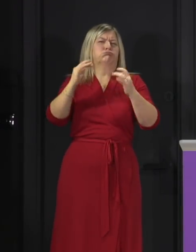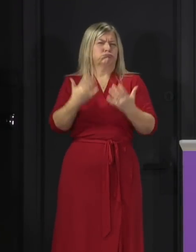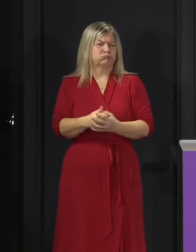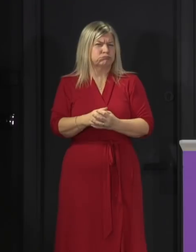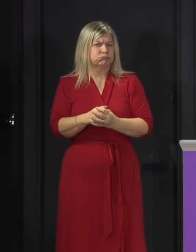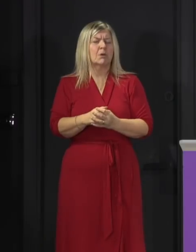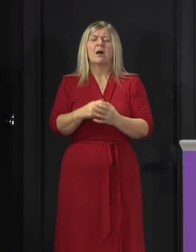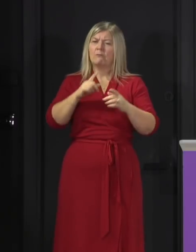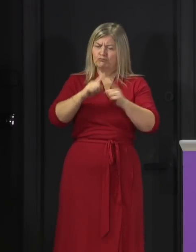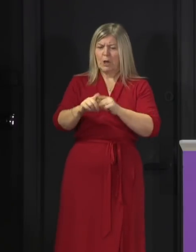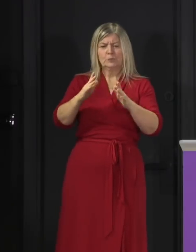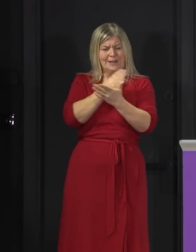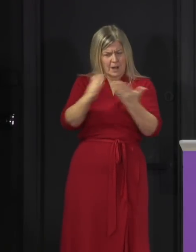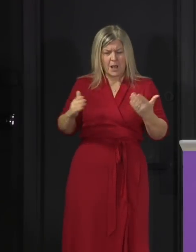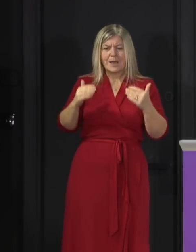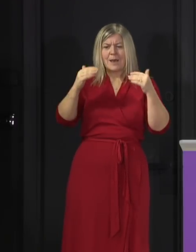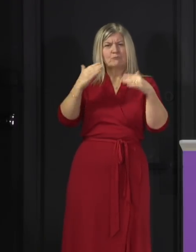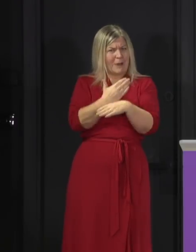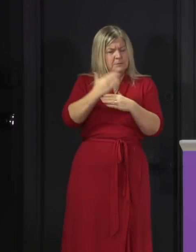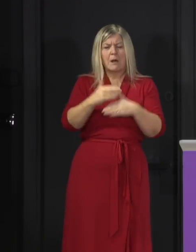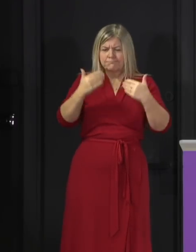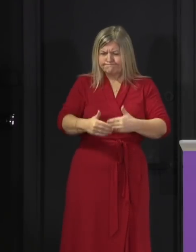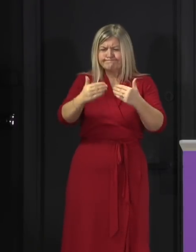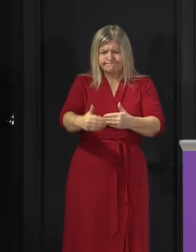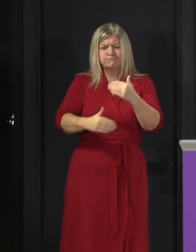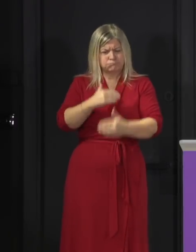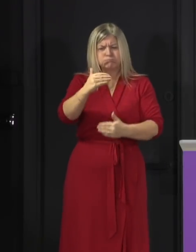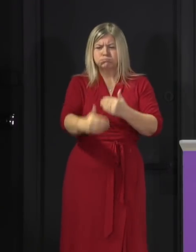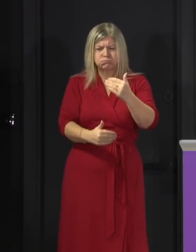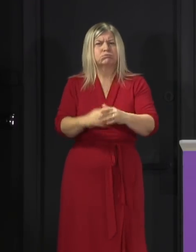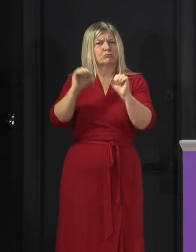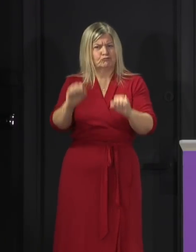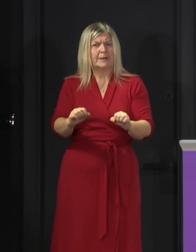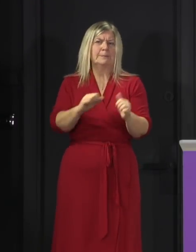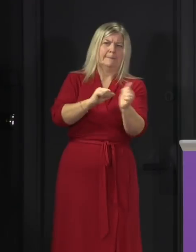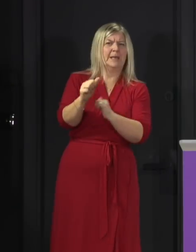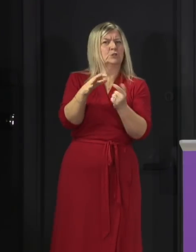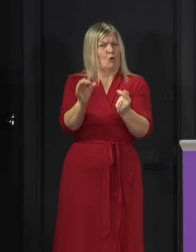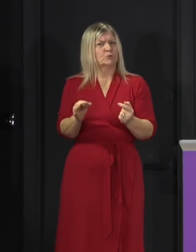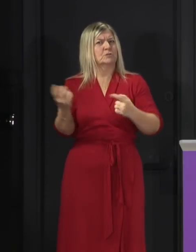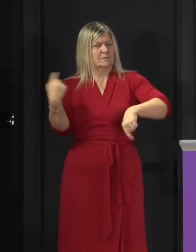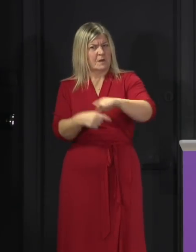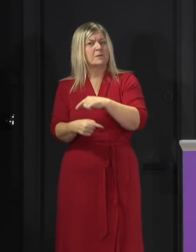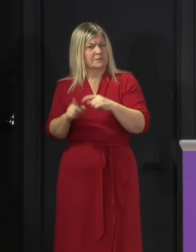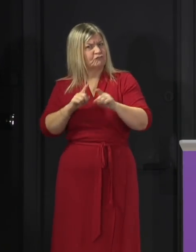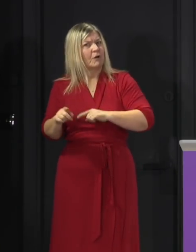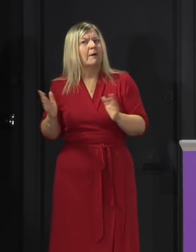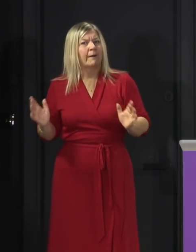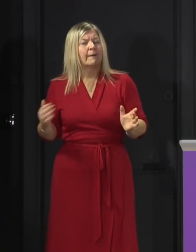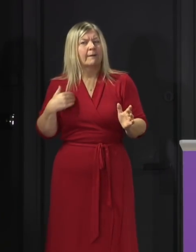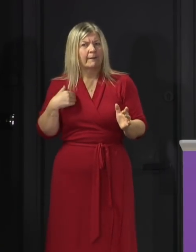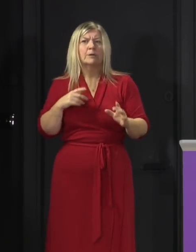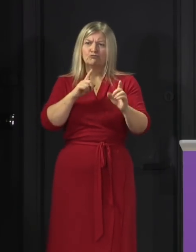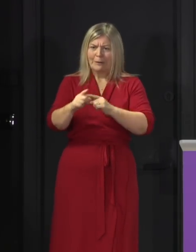of pragmatism that we've had to have account of as we try to encourage people to really